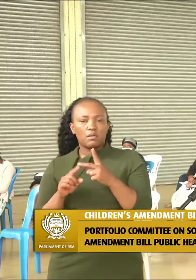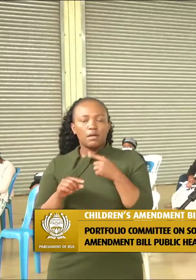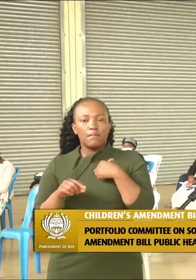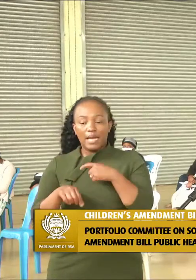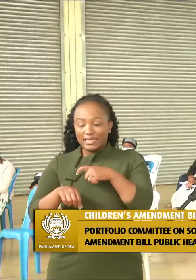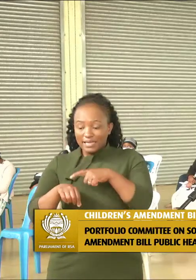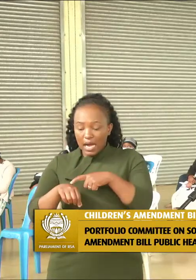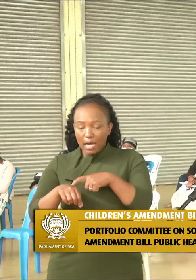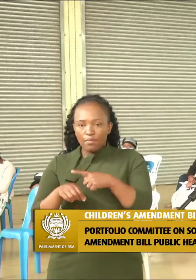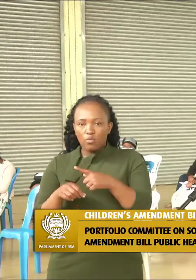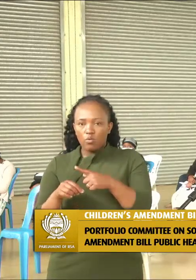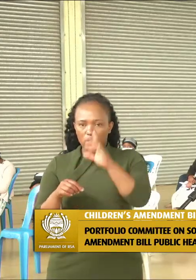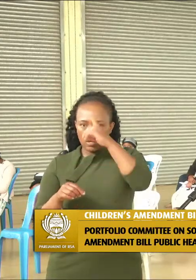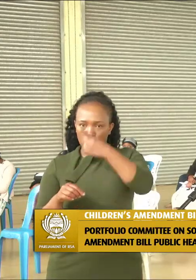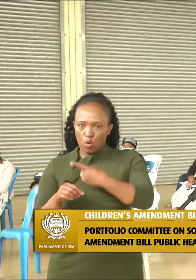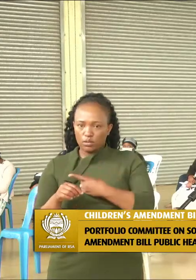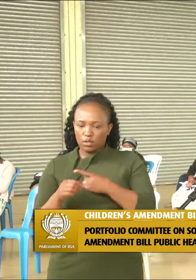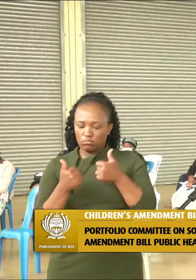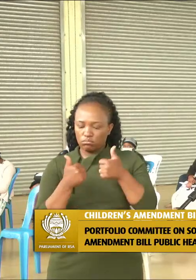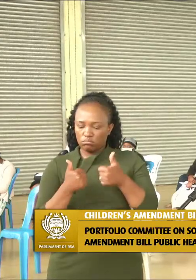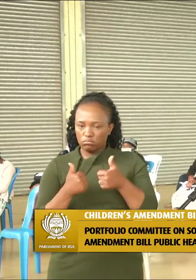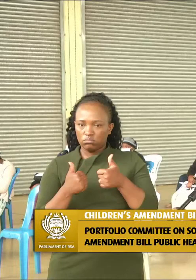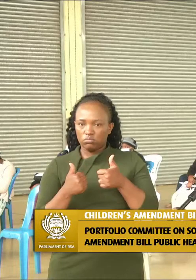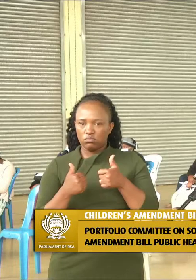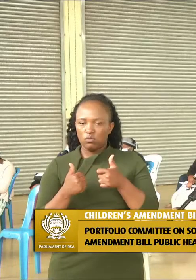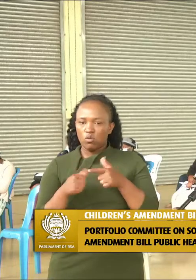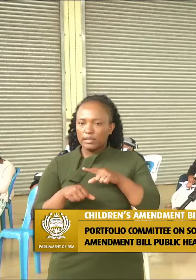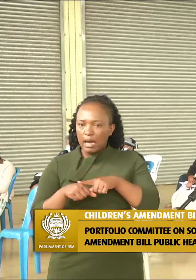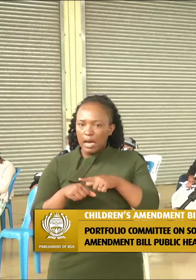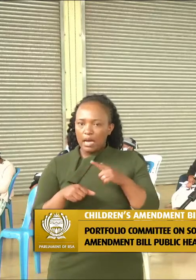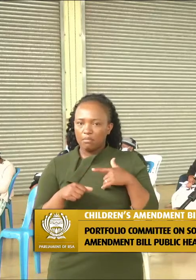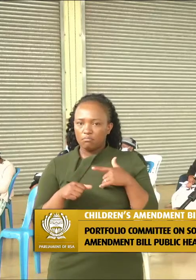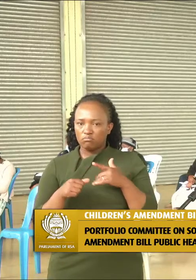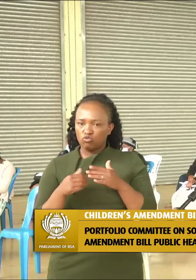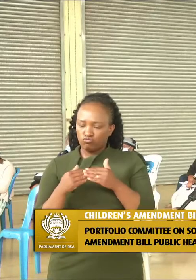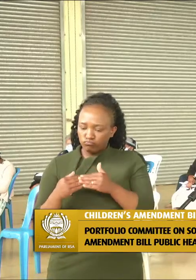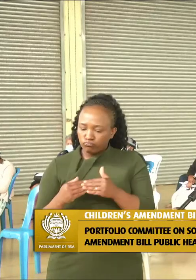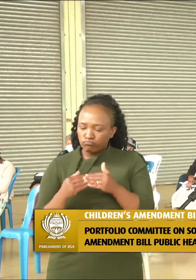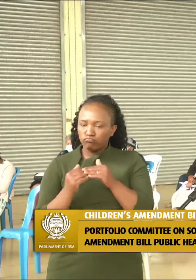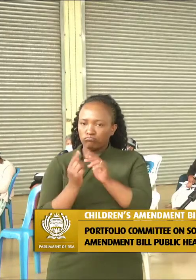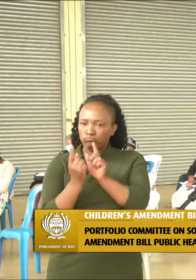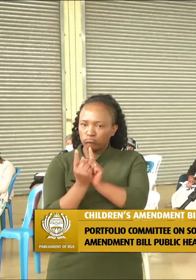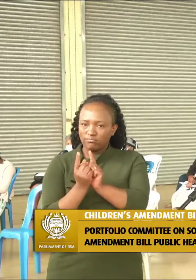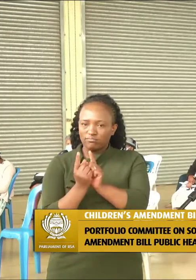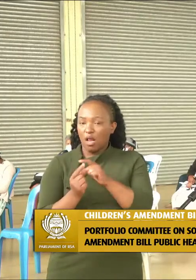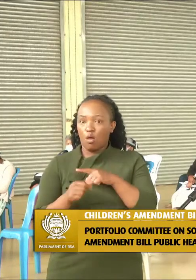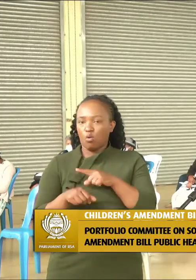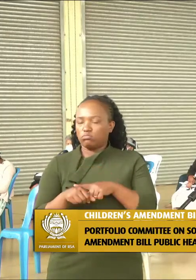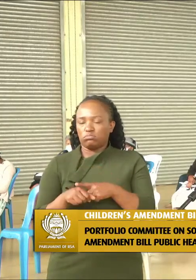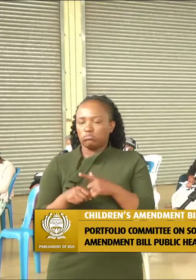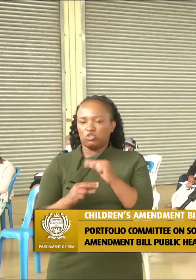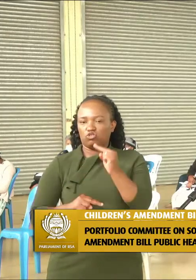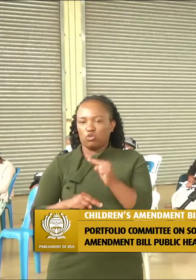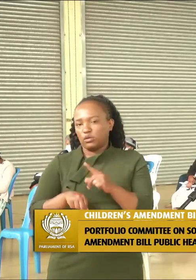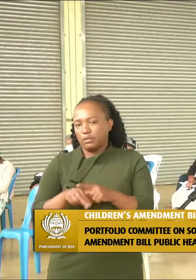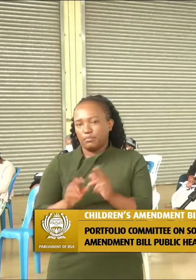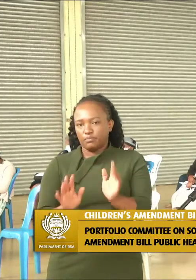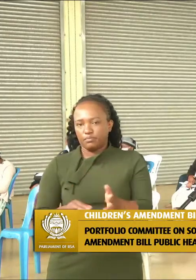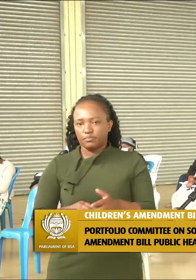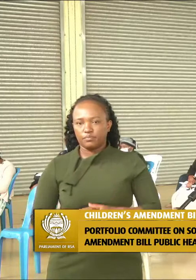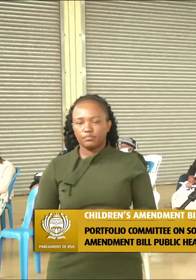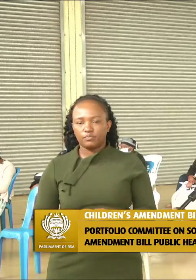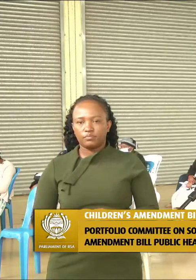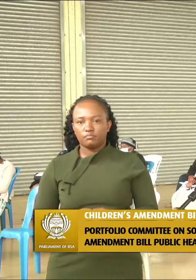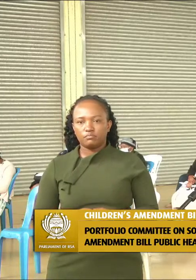ayivumi nokuthi ngihlale nayo lengane. Ngisho nje nokuthi ke ngithola isikhashana nayo. I only get